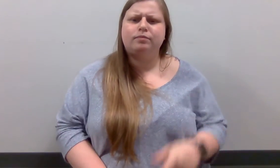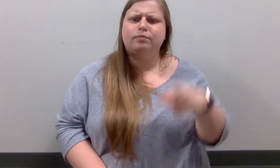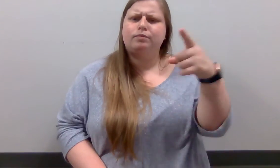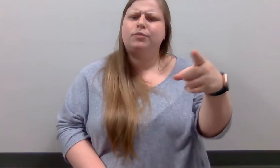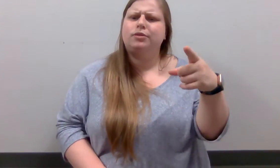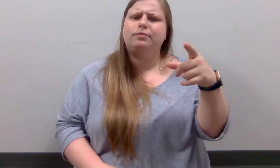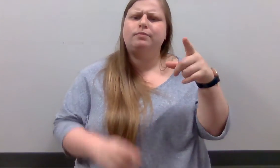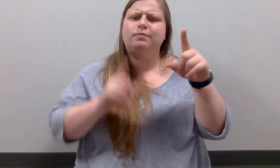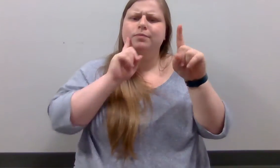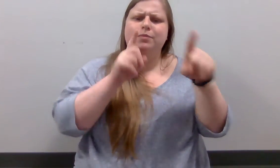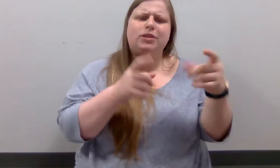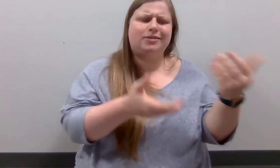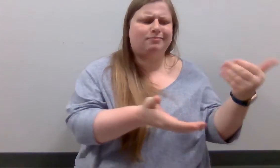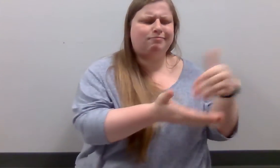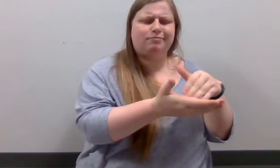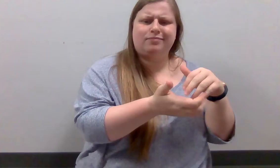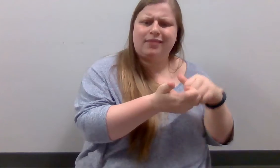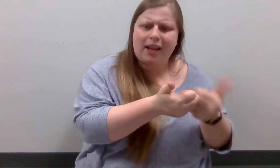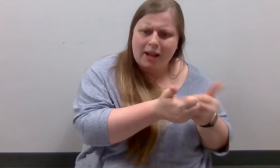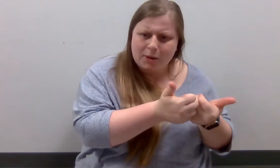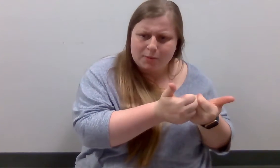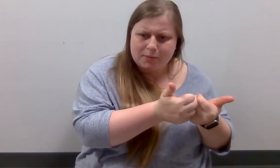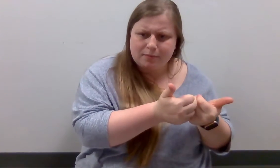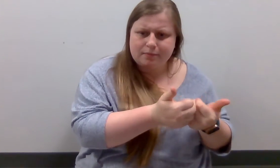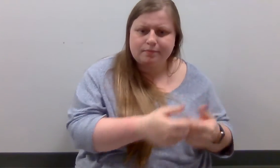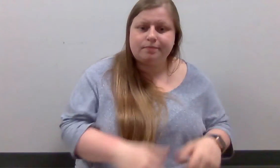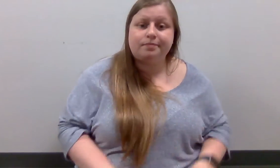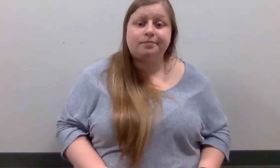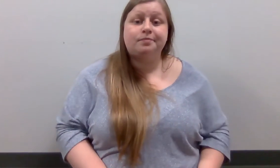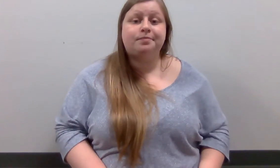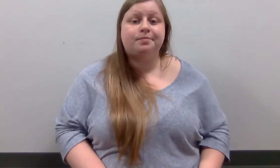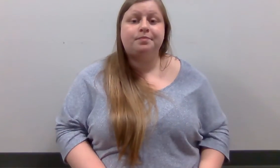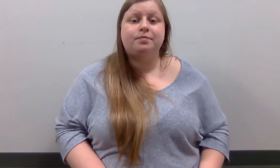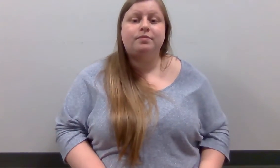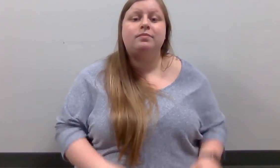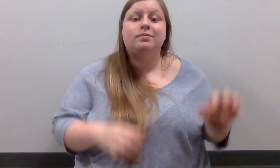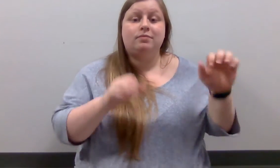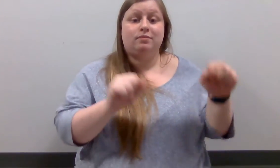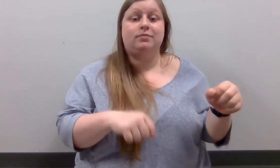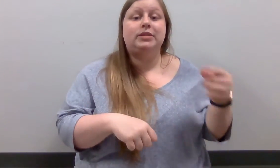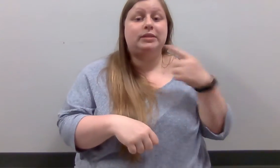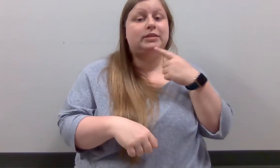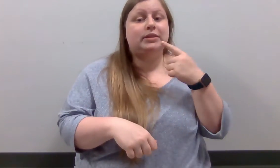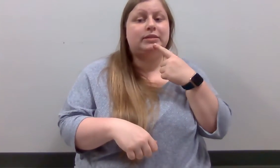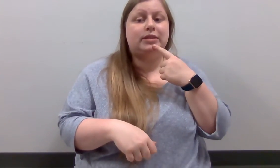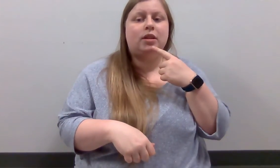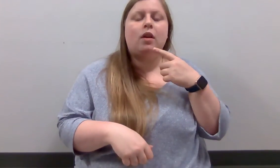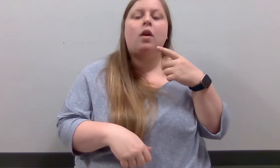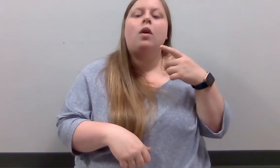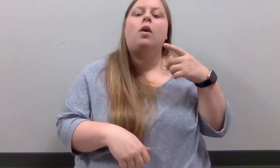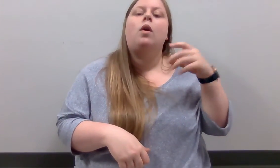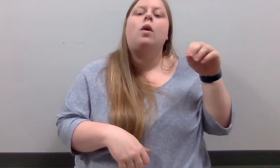Suppose a child said, "Doggy, play." A possible response for recast could be,